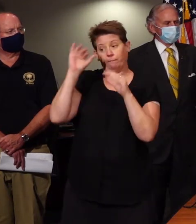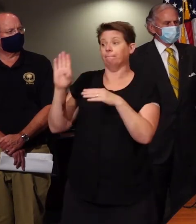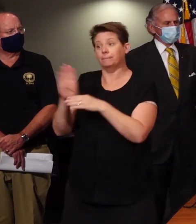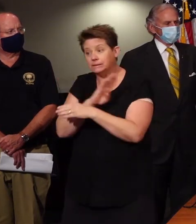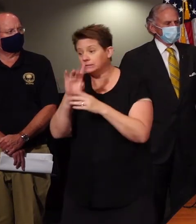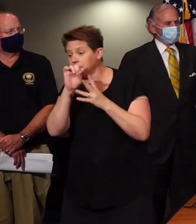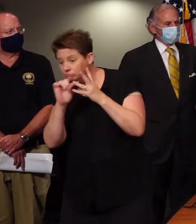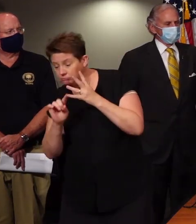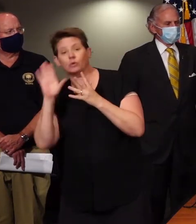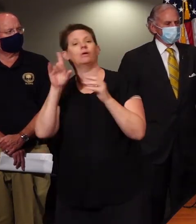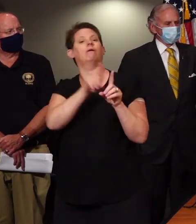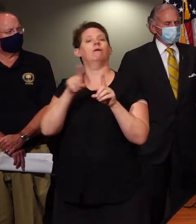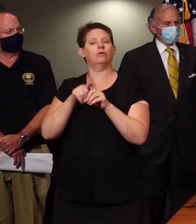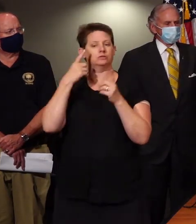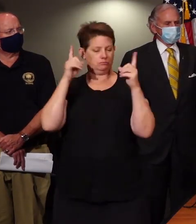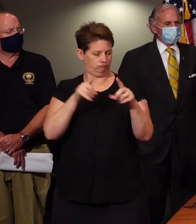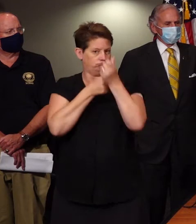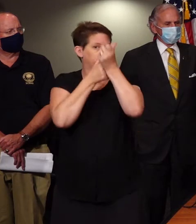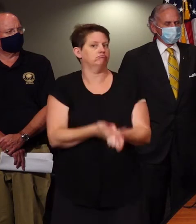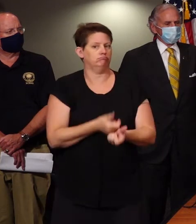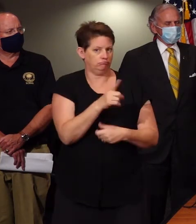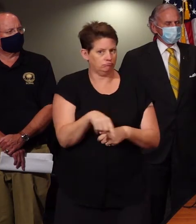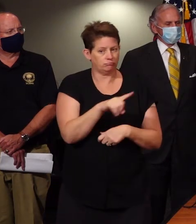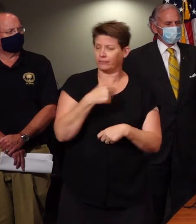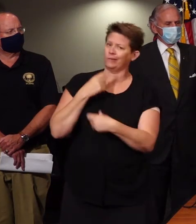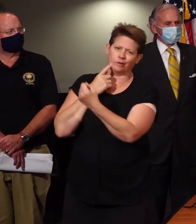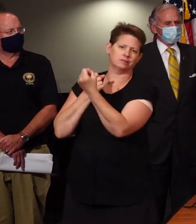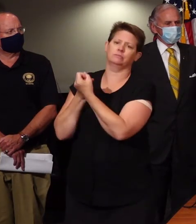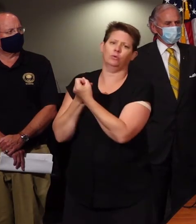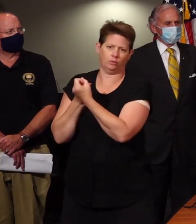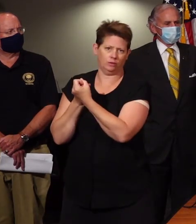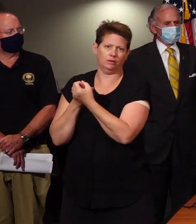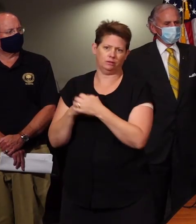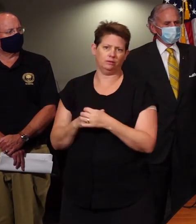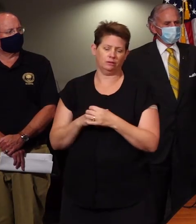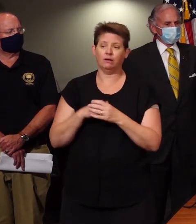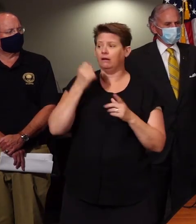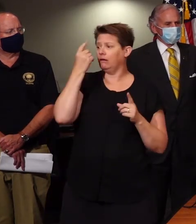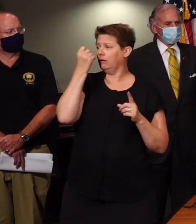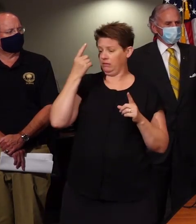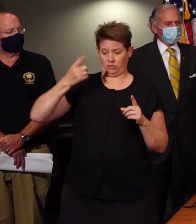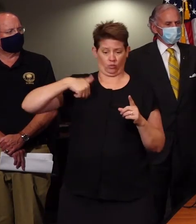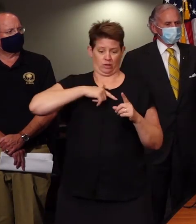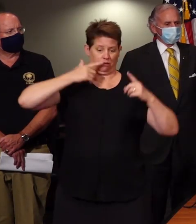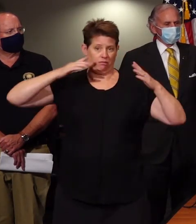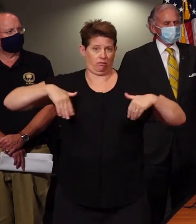will also adopt these initiatives, and we support these even when requirements have not been put in